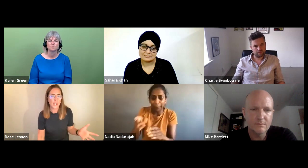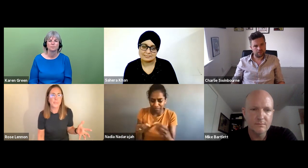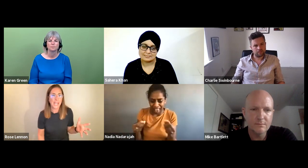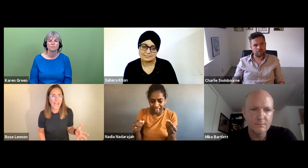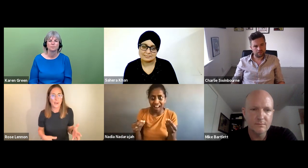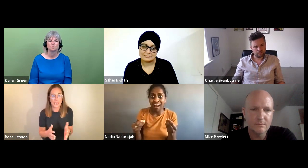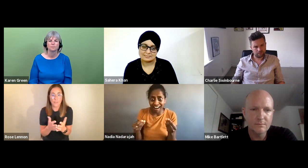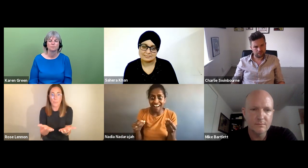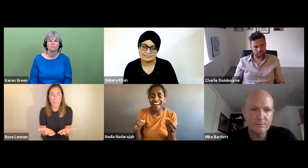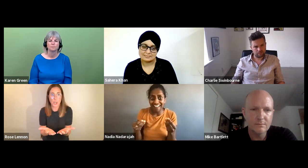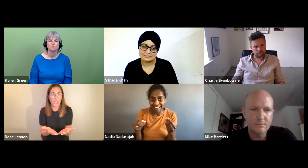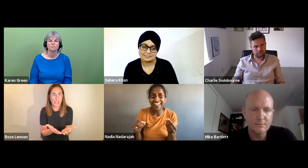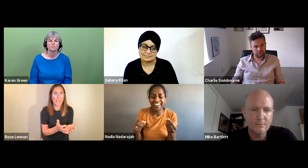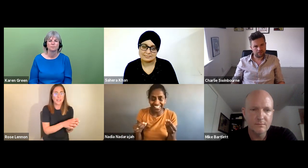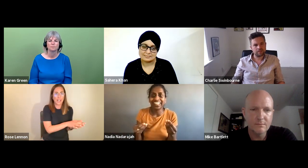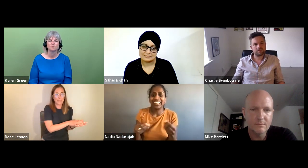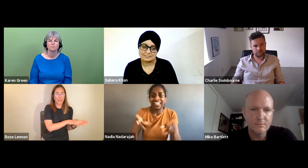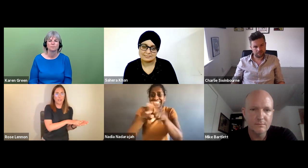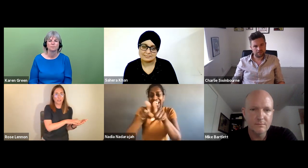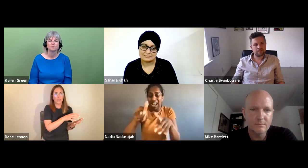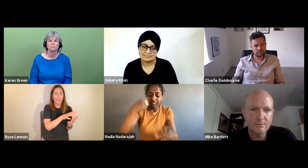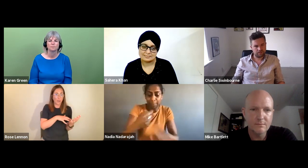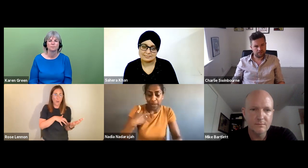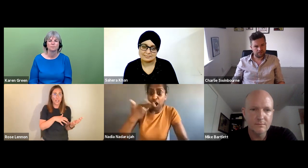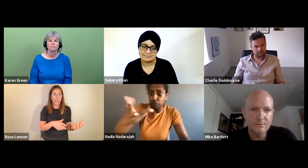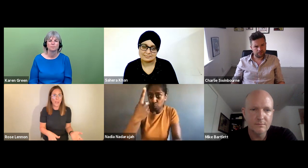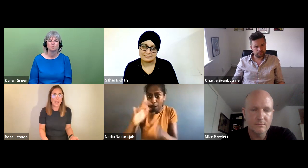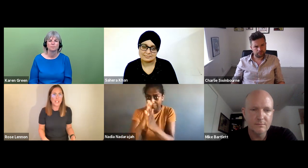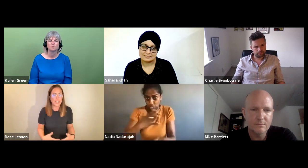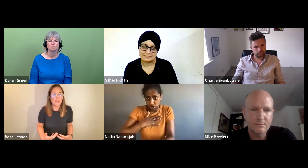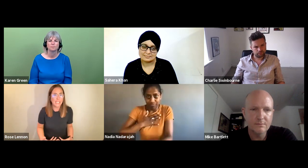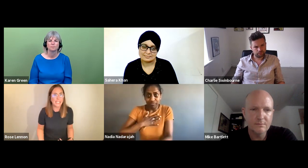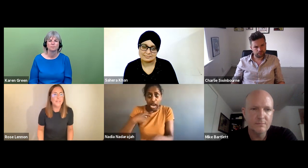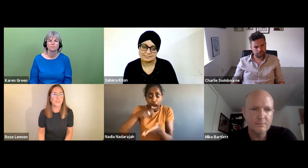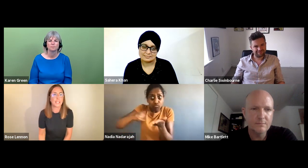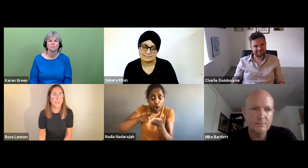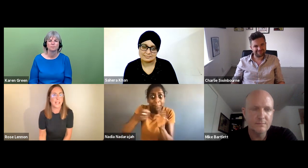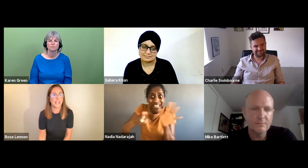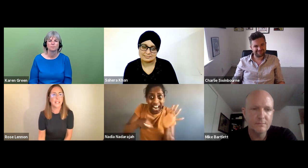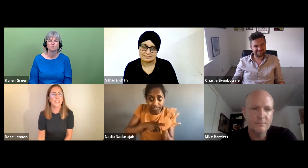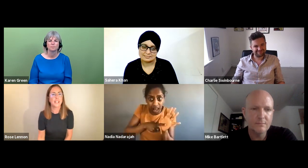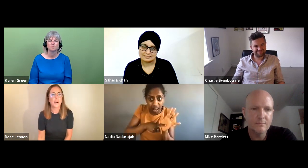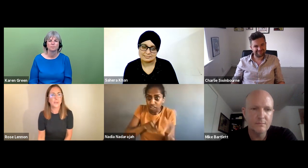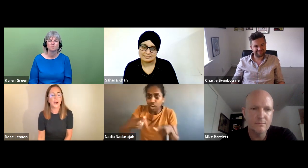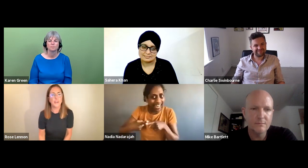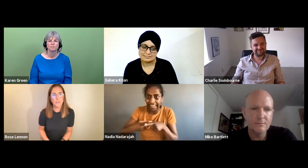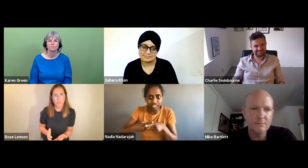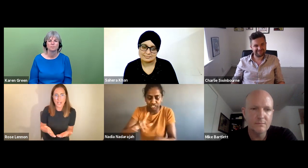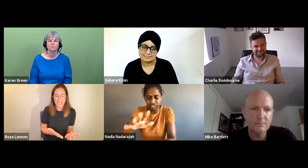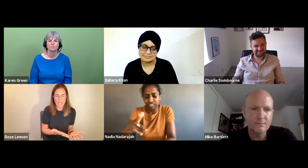showed me how from a book, they could develop their choreography from words on a page, and that really influenced me. So I would write it